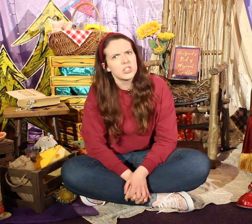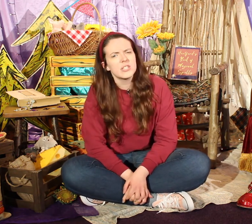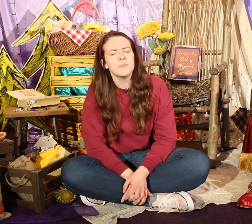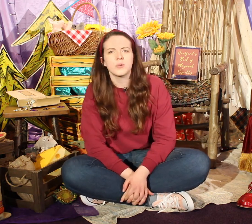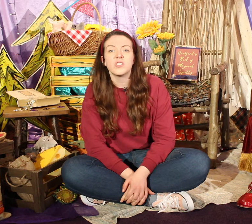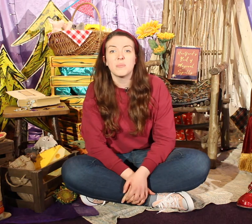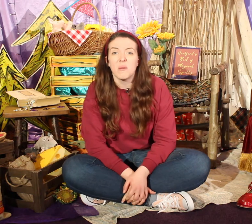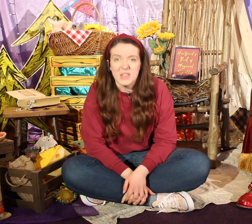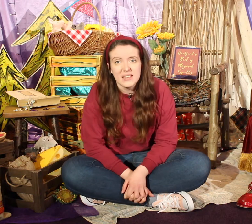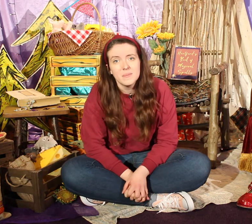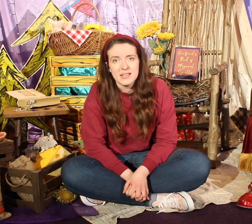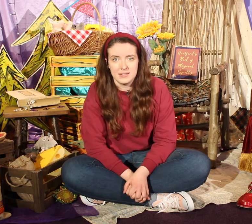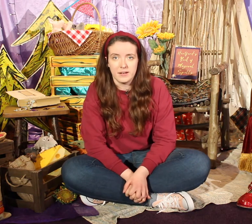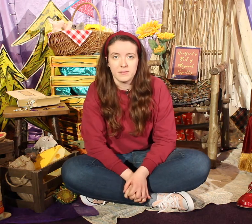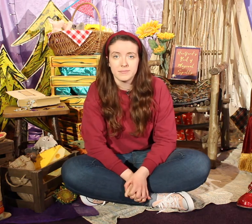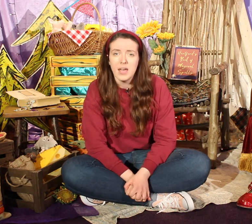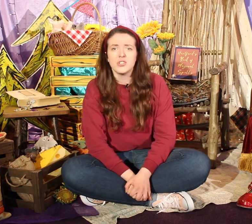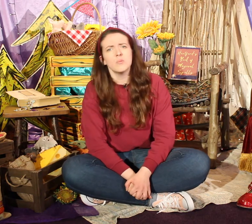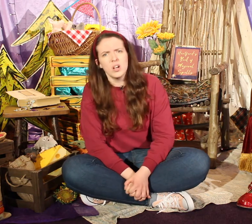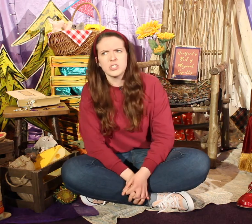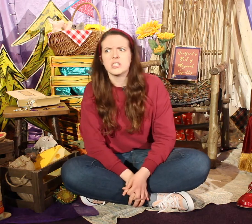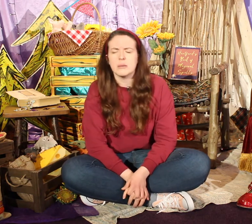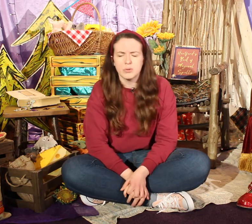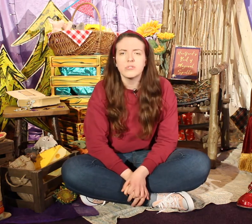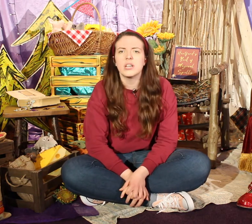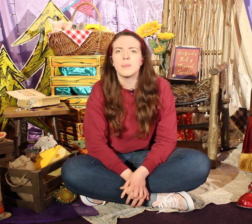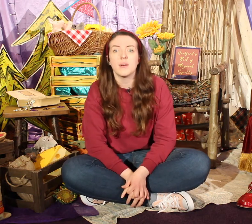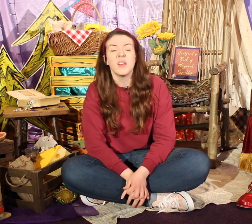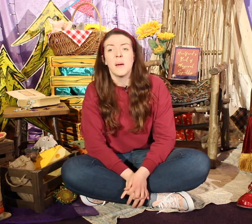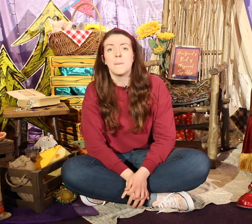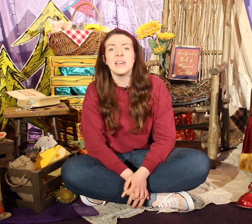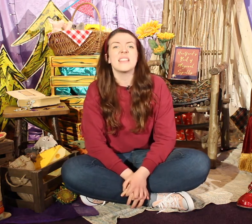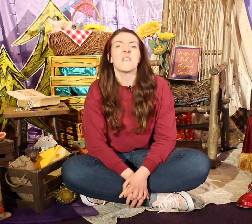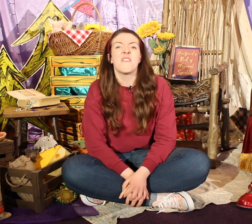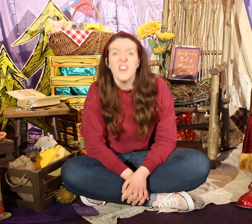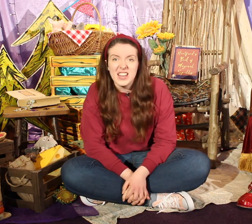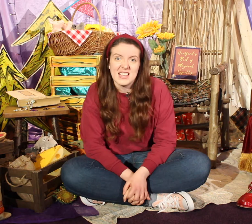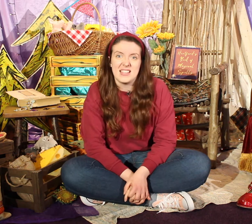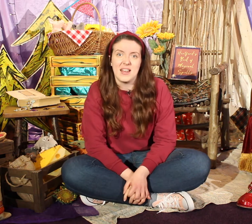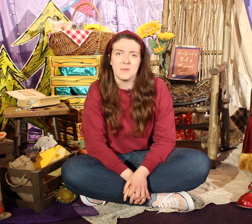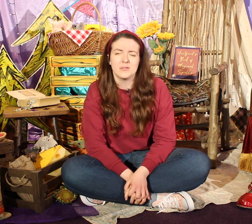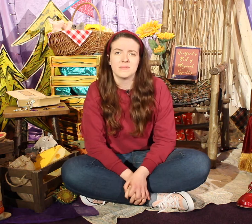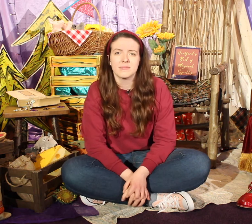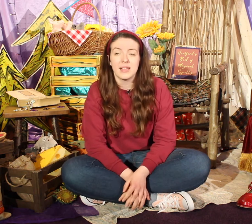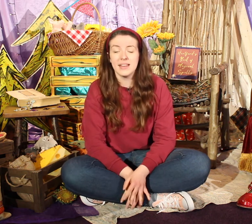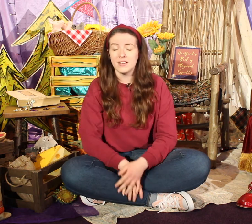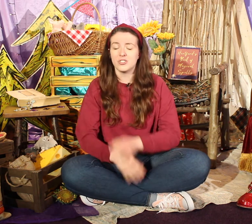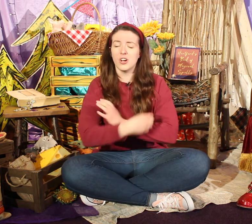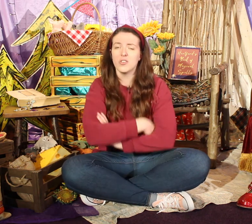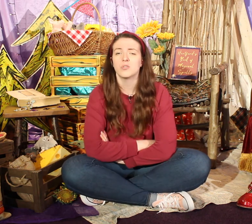as he boasted about being the best singer. She watched as he boasted about being the funniest animal. And she also